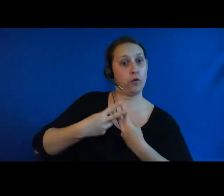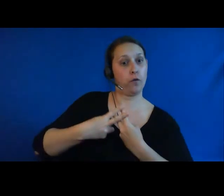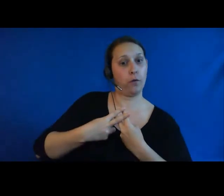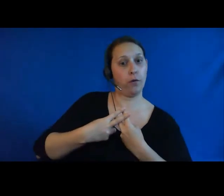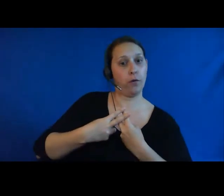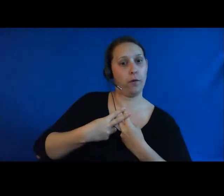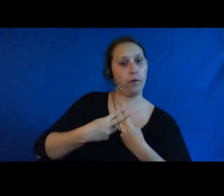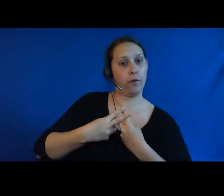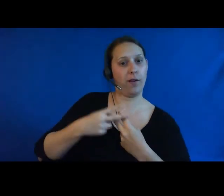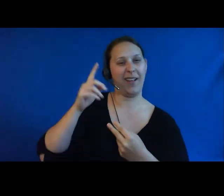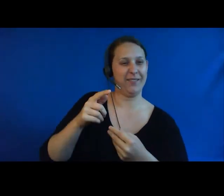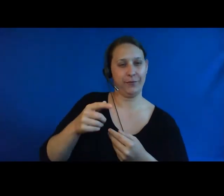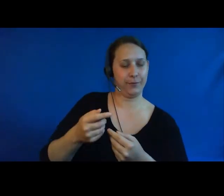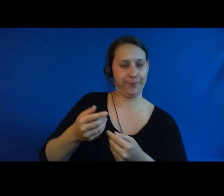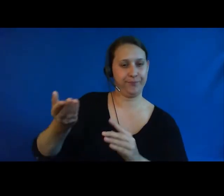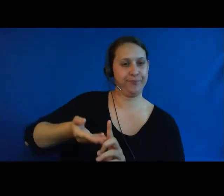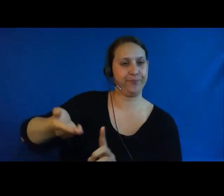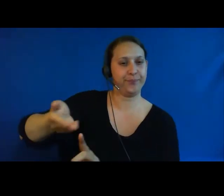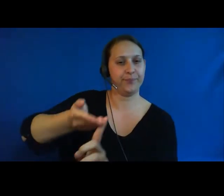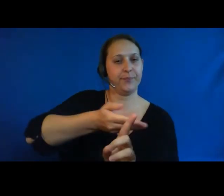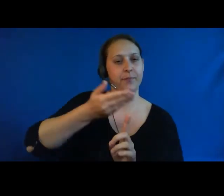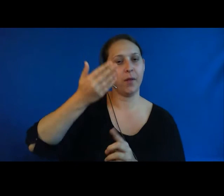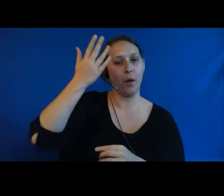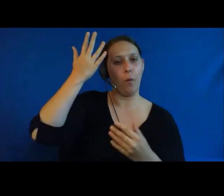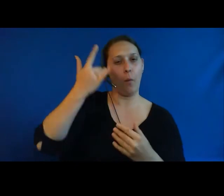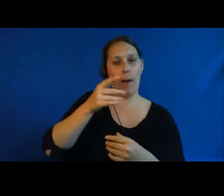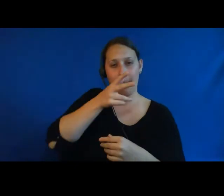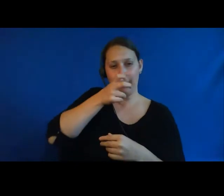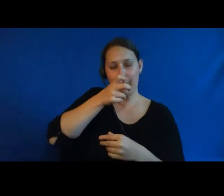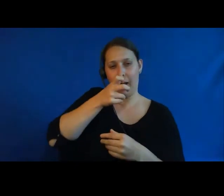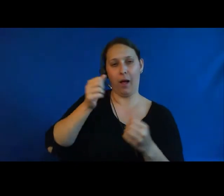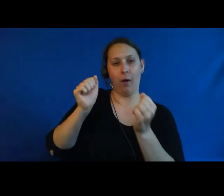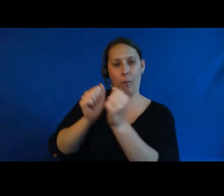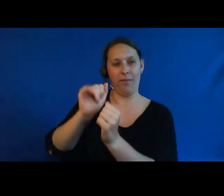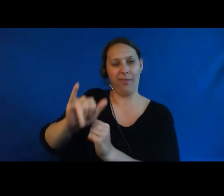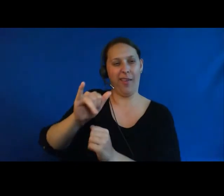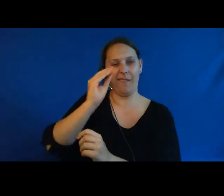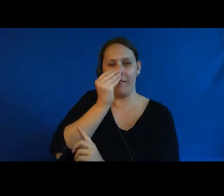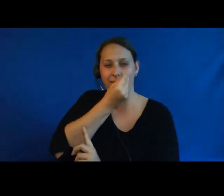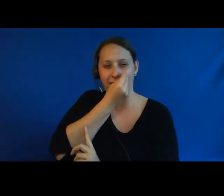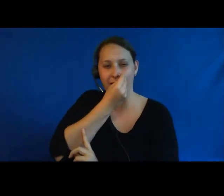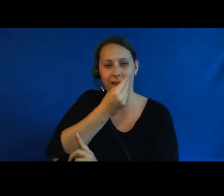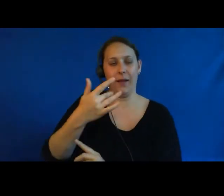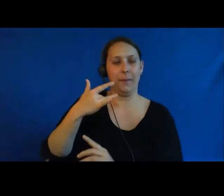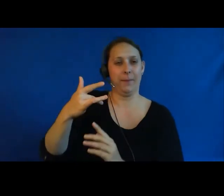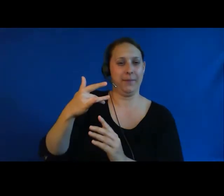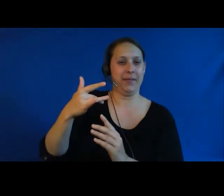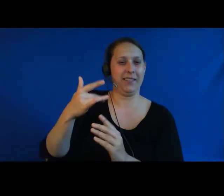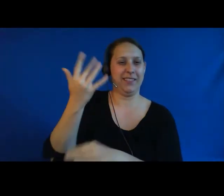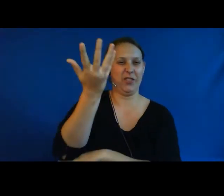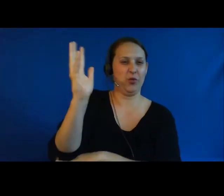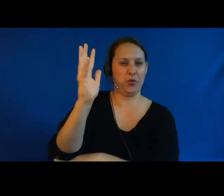remove a lot of the rhododendron because of one of the pests called Phytophthora morum, and it kills native